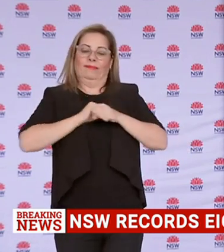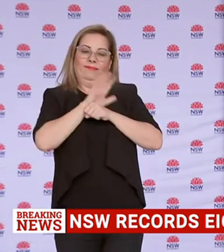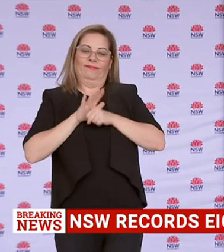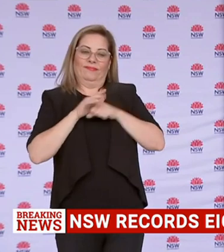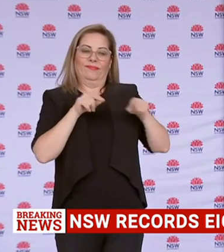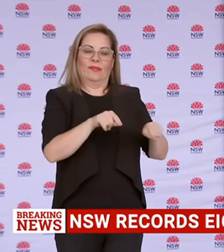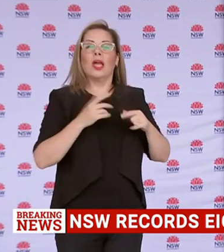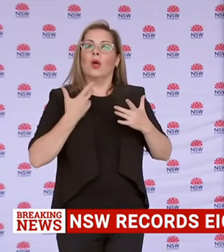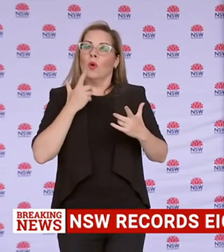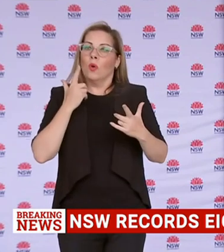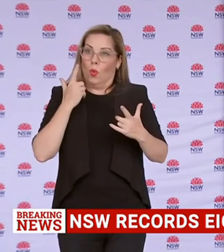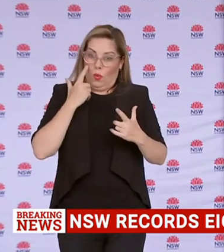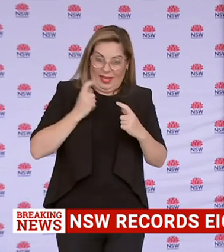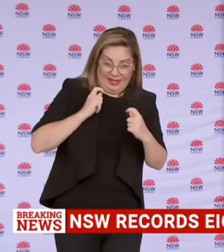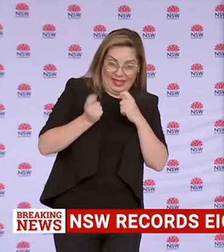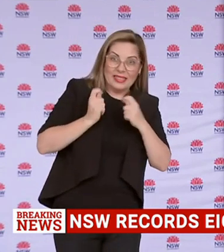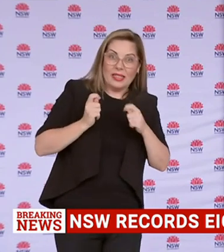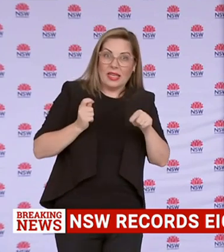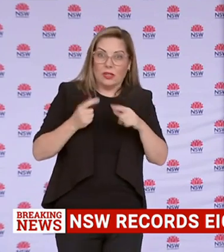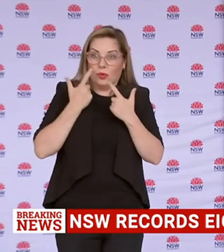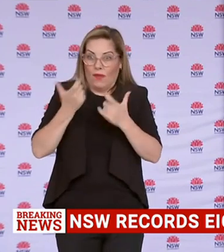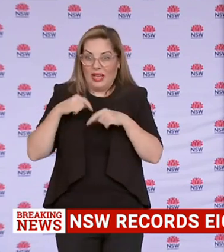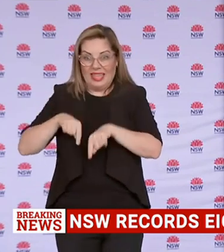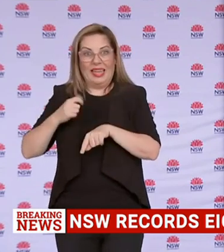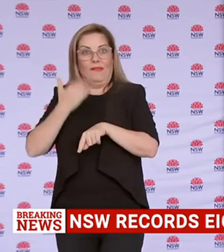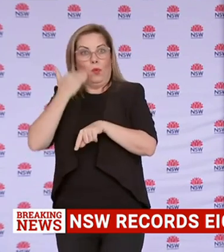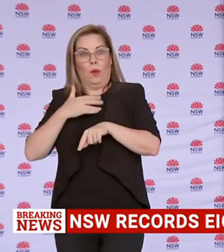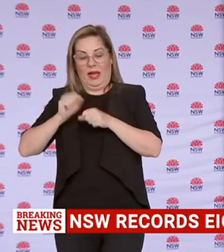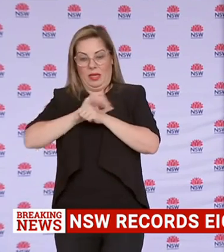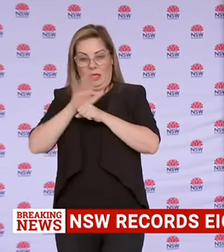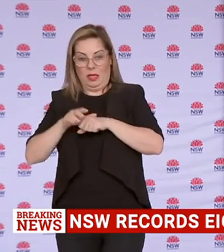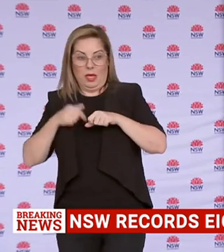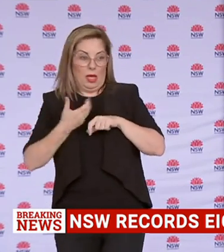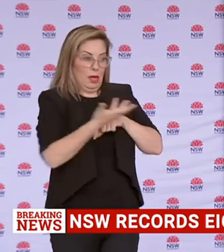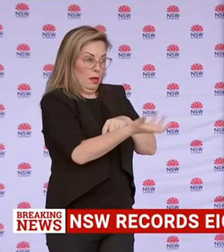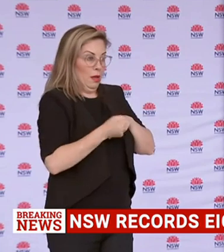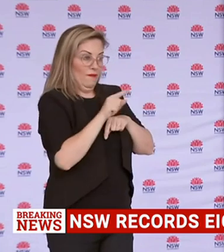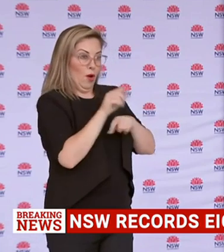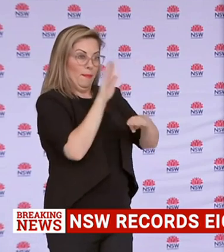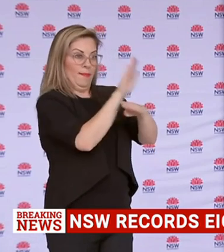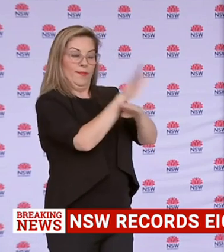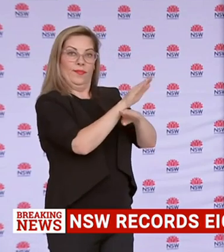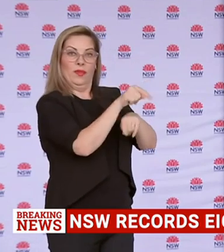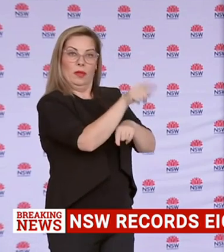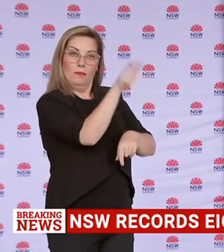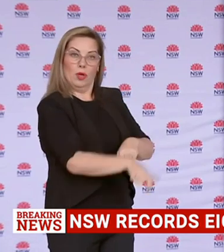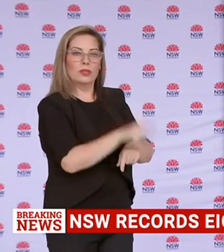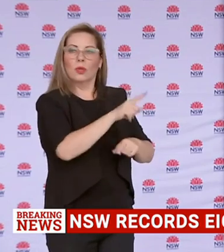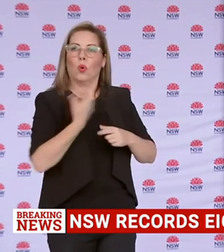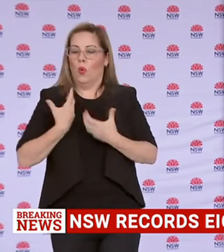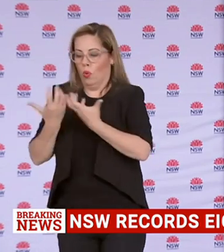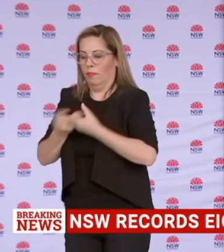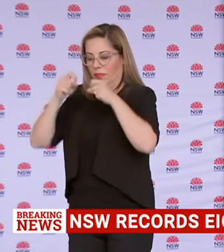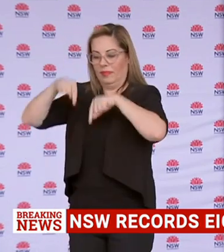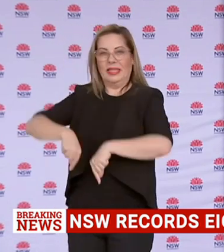It's clearly a relevant point to our investigation. Obviously, I tell you every time that we take an open mind. Obviously, given that